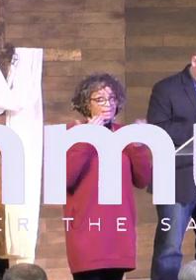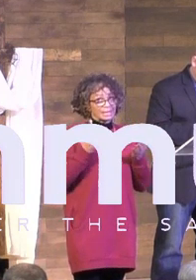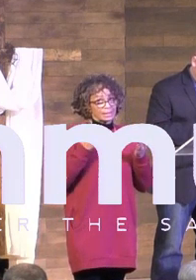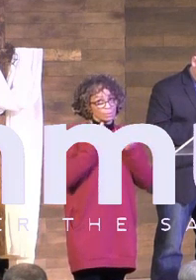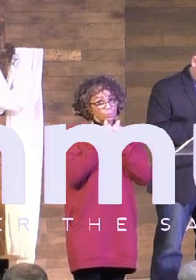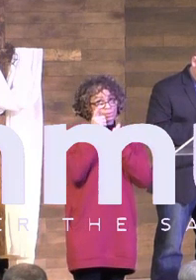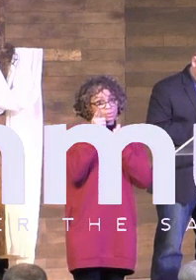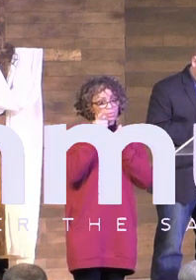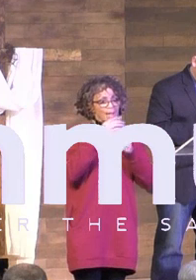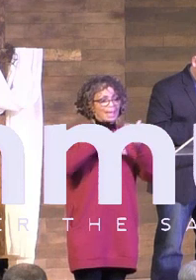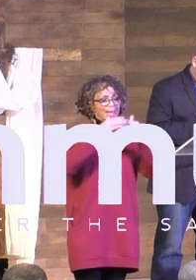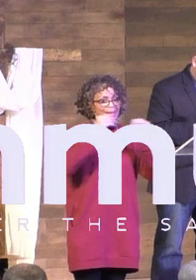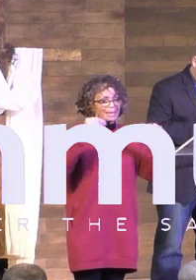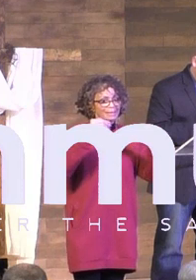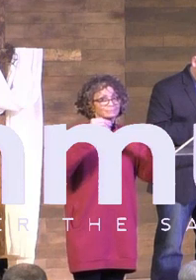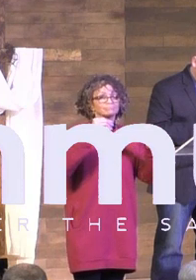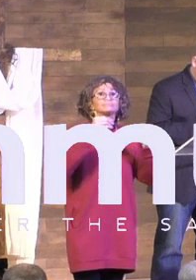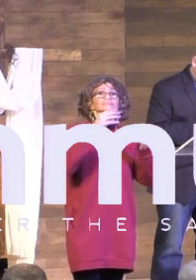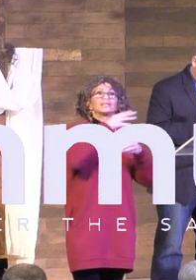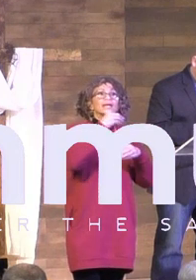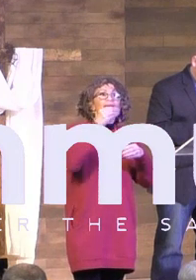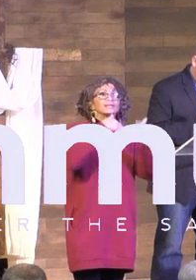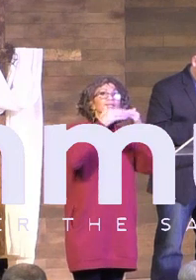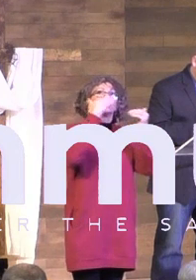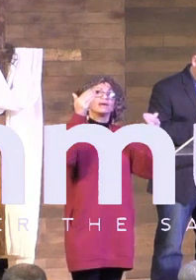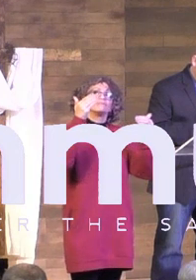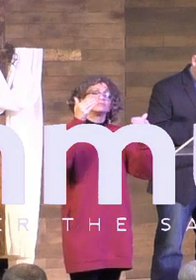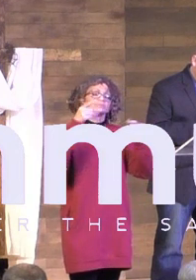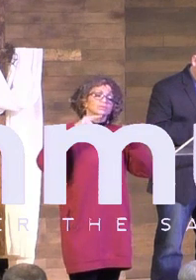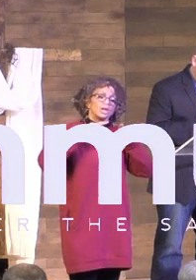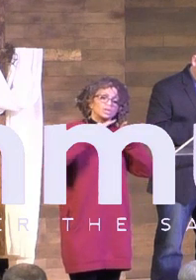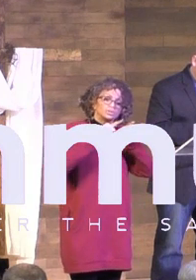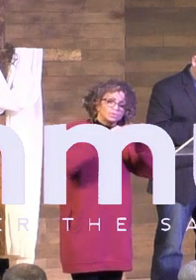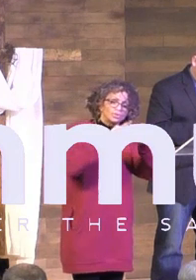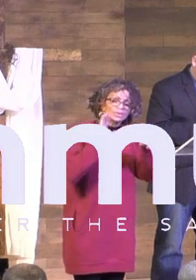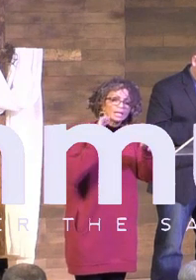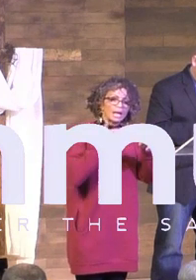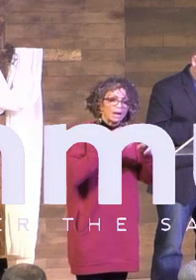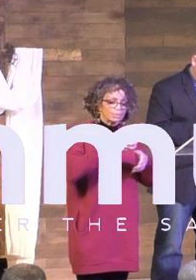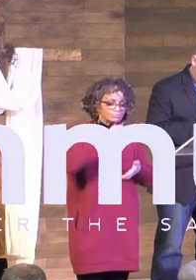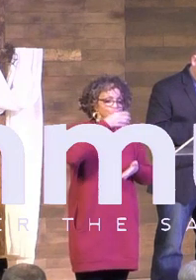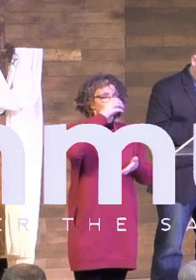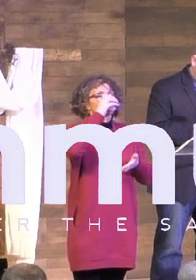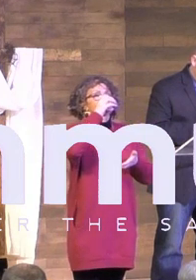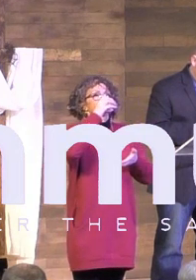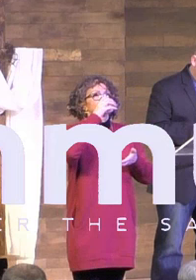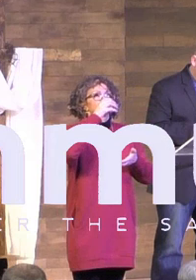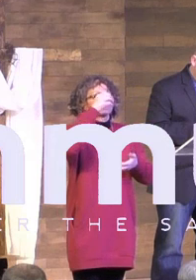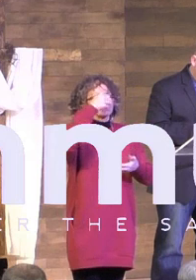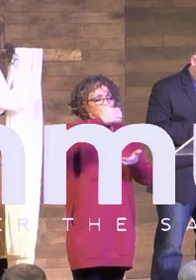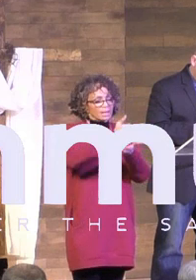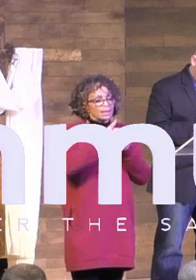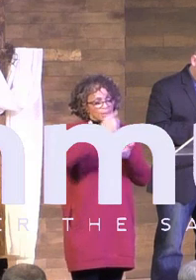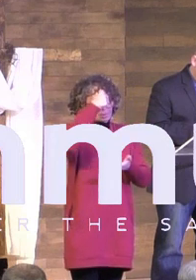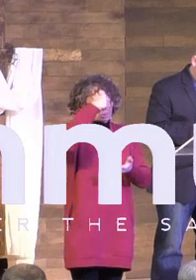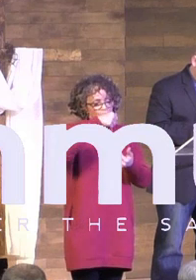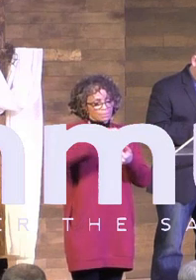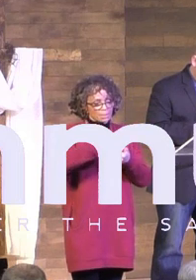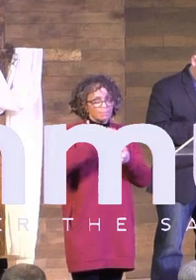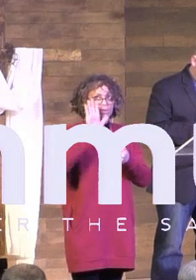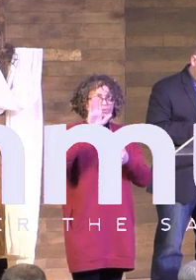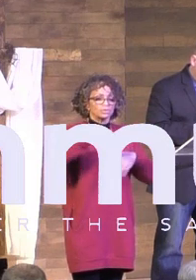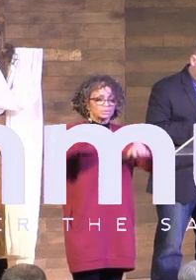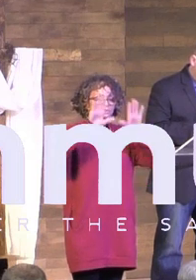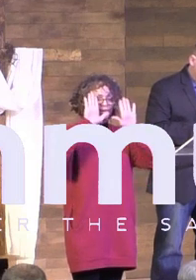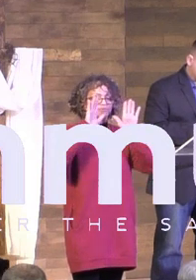in heaven. As we take this cup today, let it be a reminder of the tremendous sacrifice you paid for humanity. In your name we